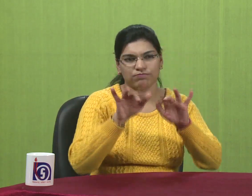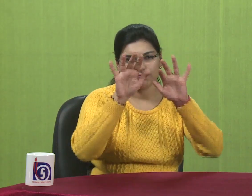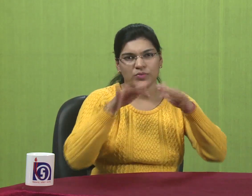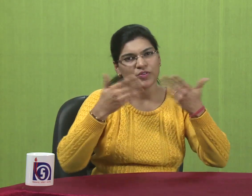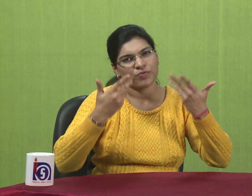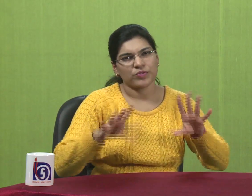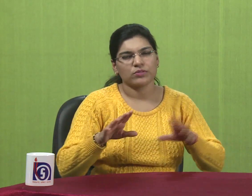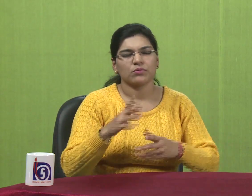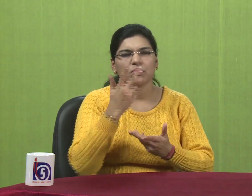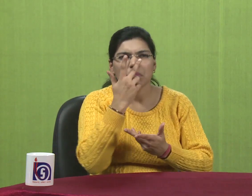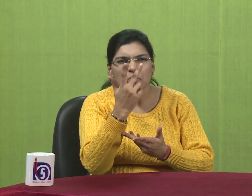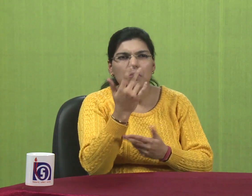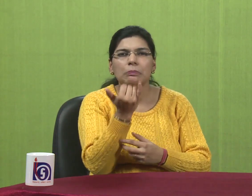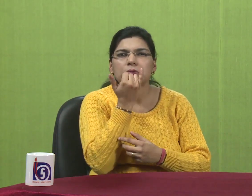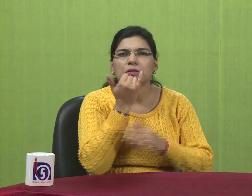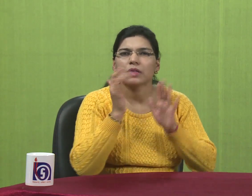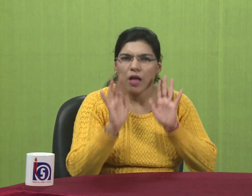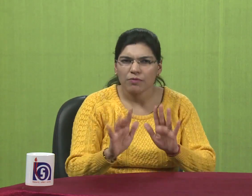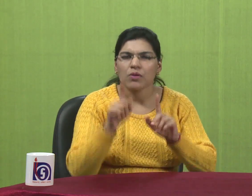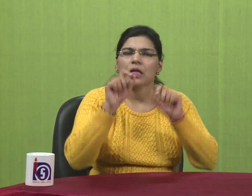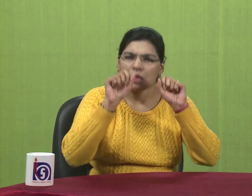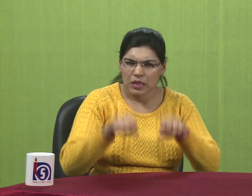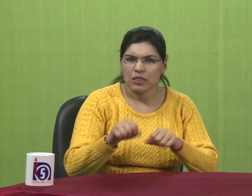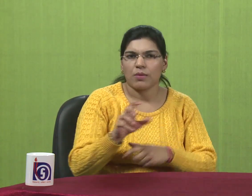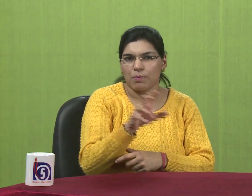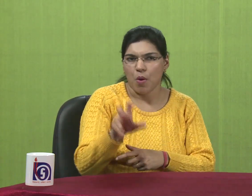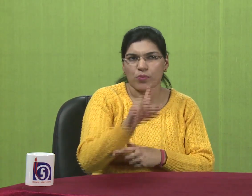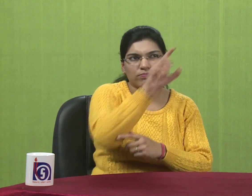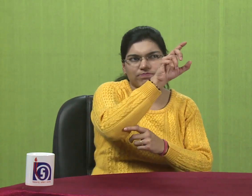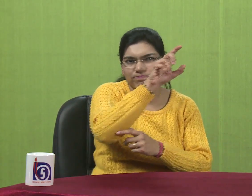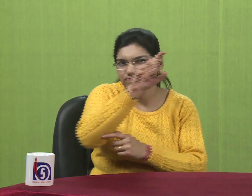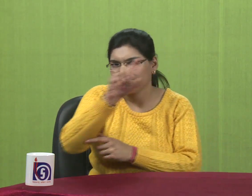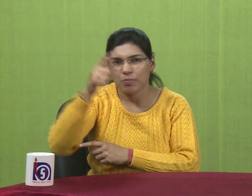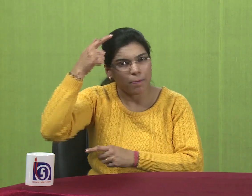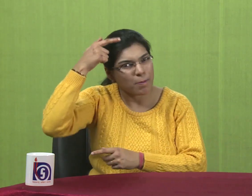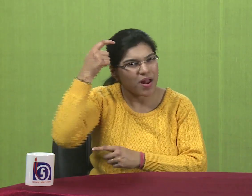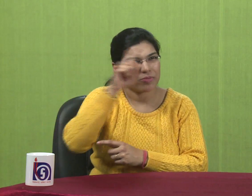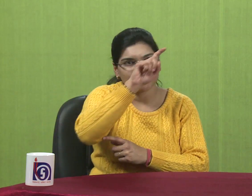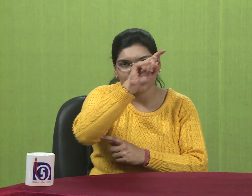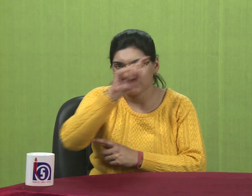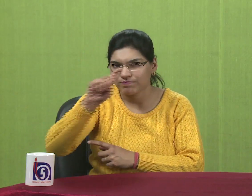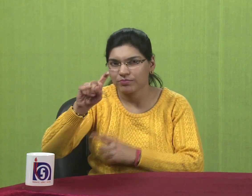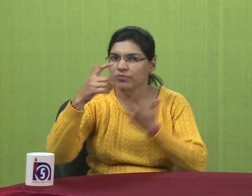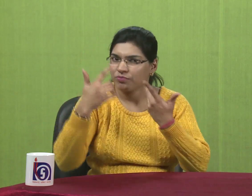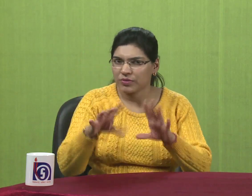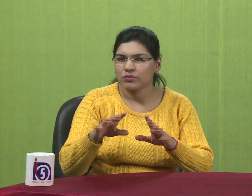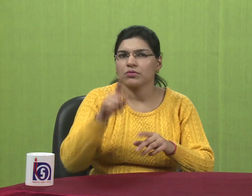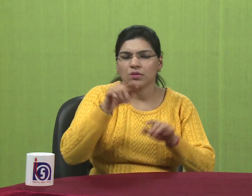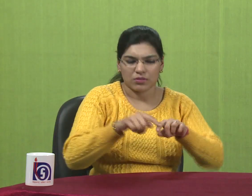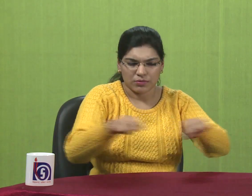Deleting the text. How do you delete the text? So if you see that you have repeated a particular line or wrote a